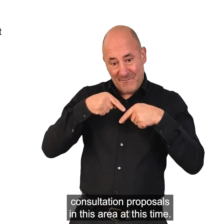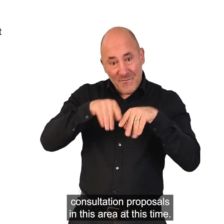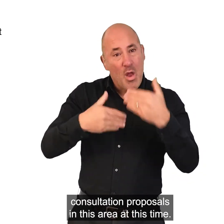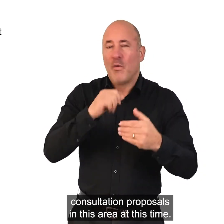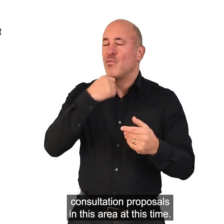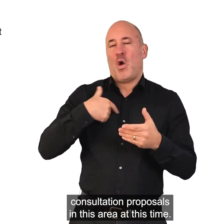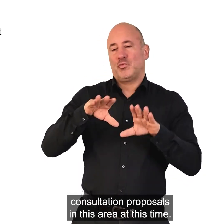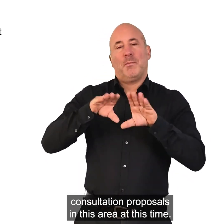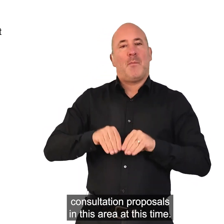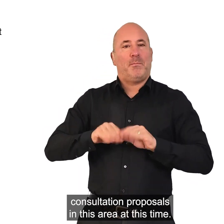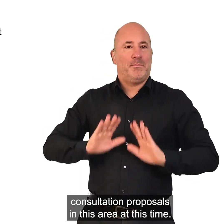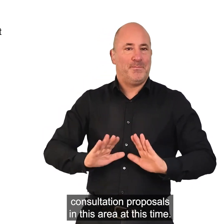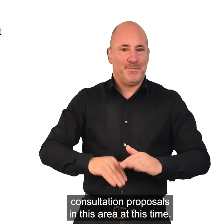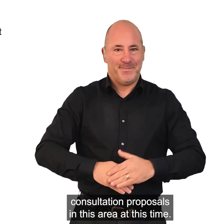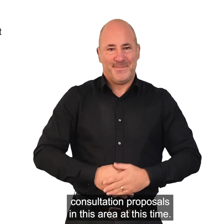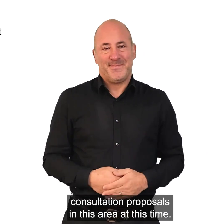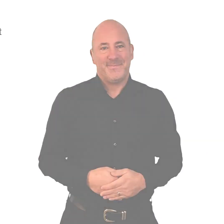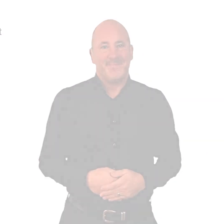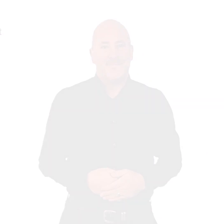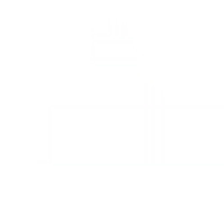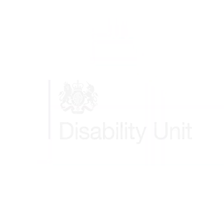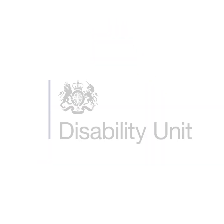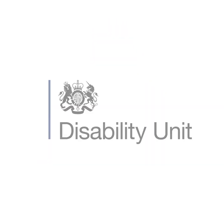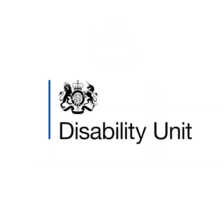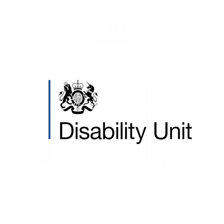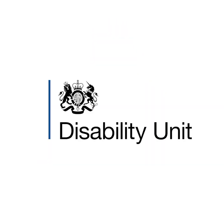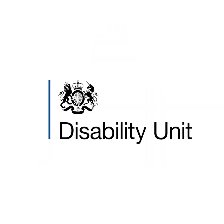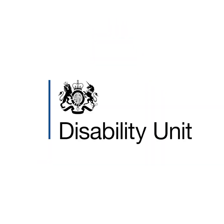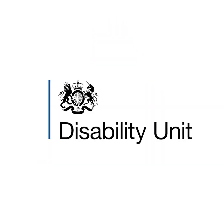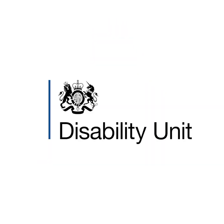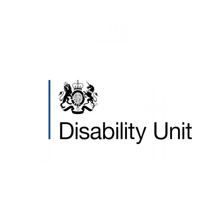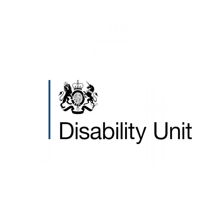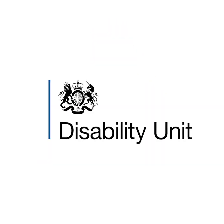proposals in this area at this time. Disability Unit.